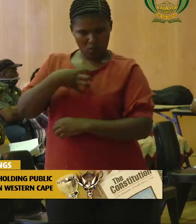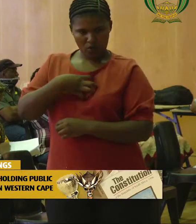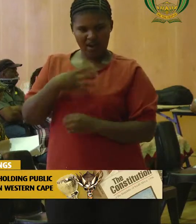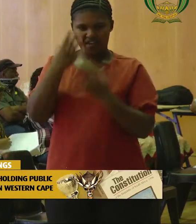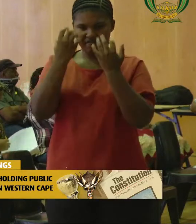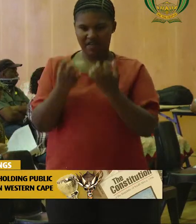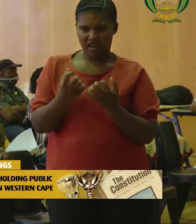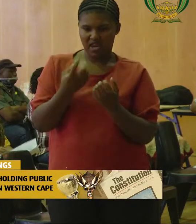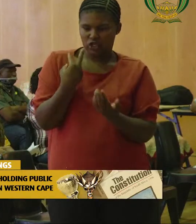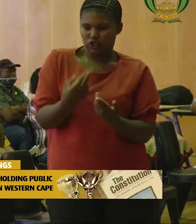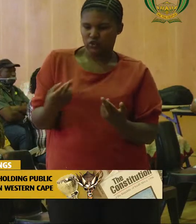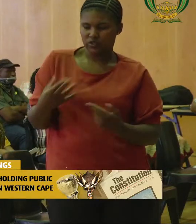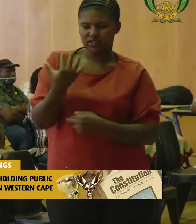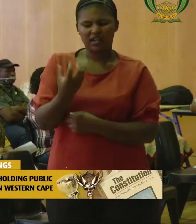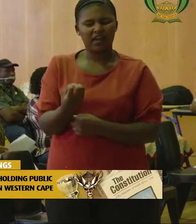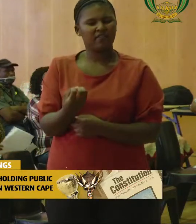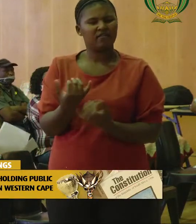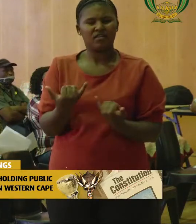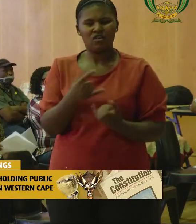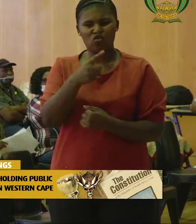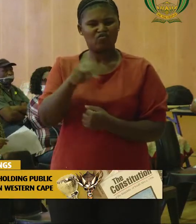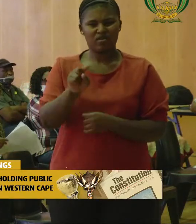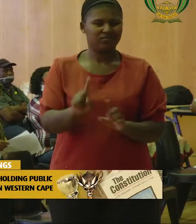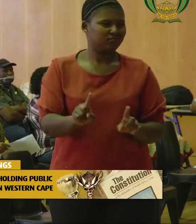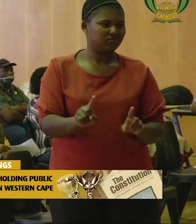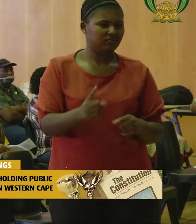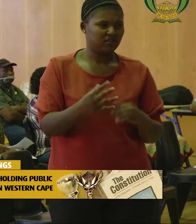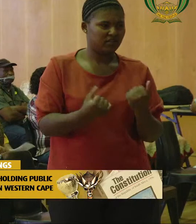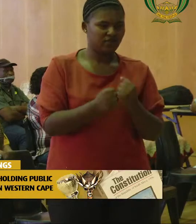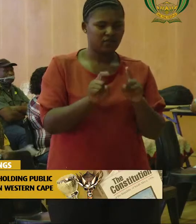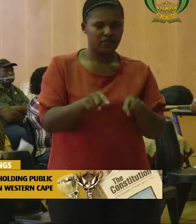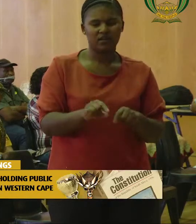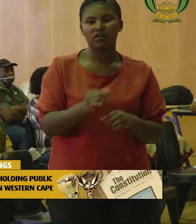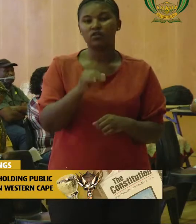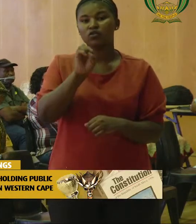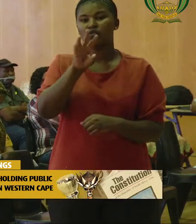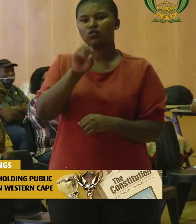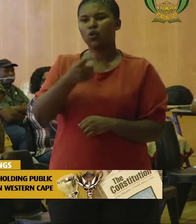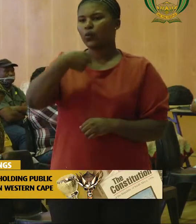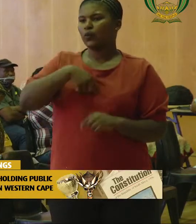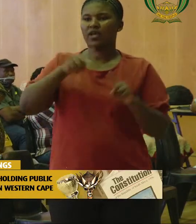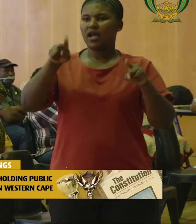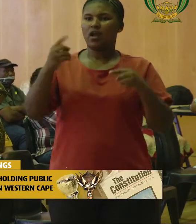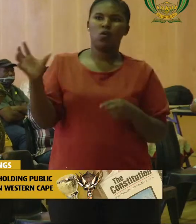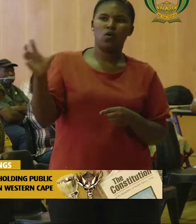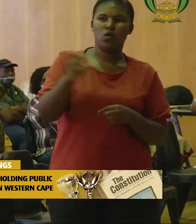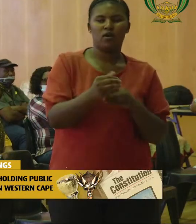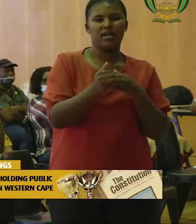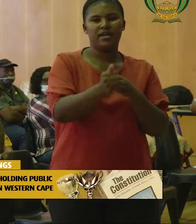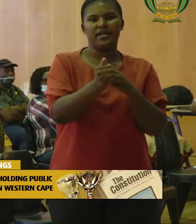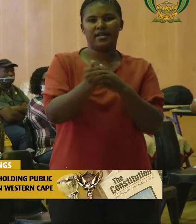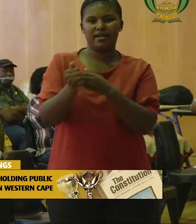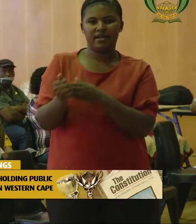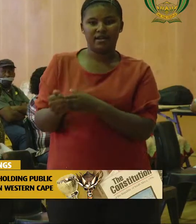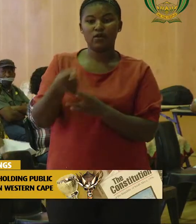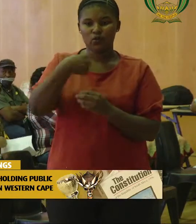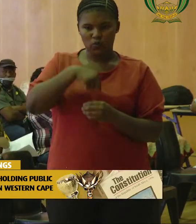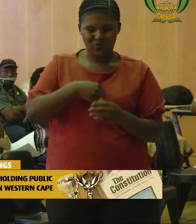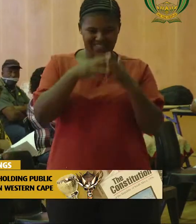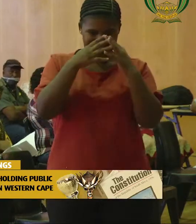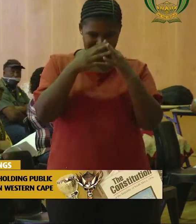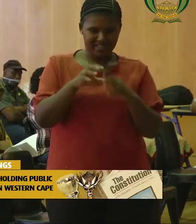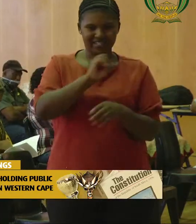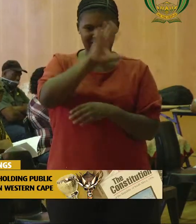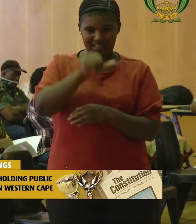resources. Because ekugqibeleni, that is not right. And ekugqibeleni, we cannot all be leaders. Otherwise, sizawuhlala siyile chaotic South